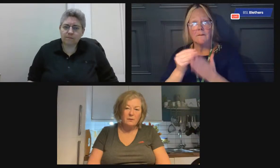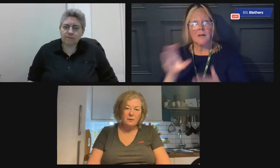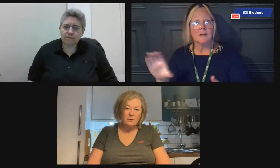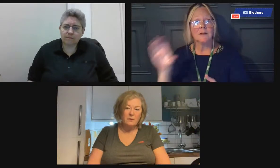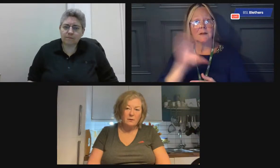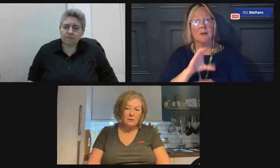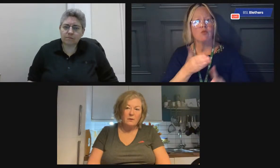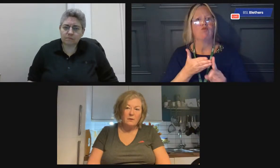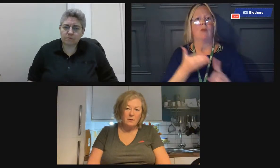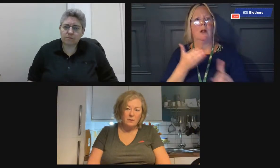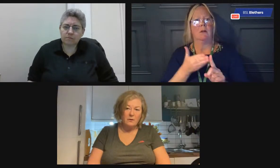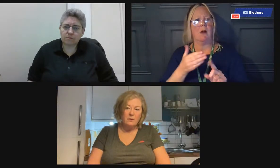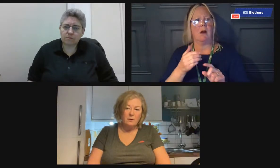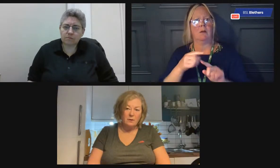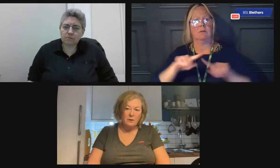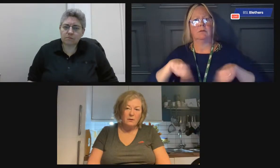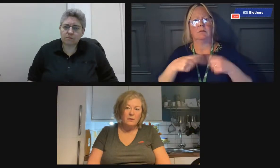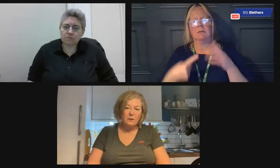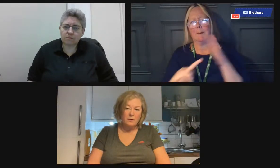April